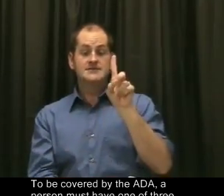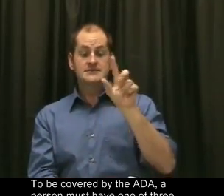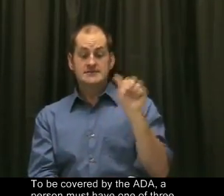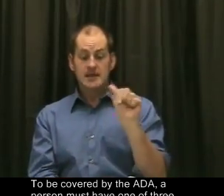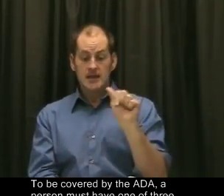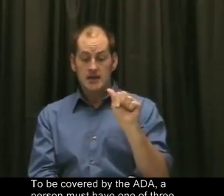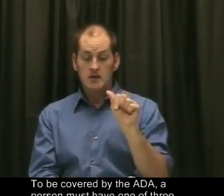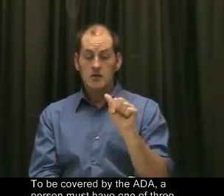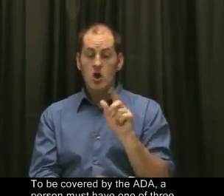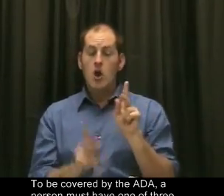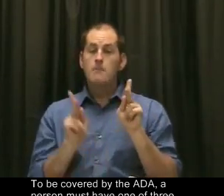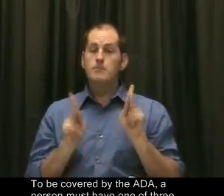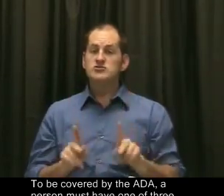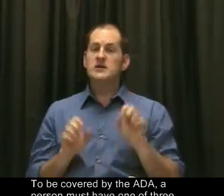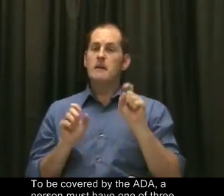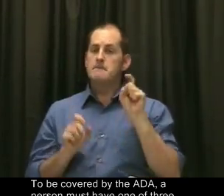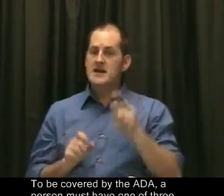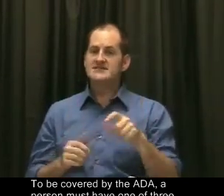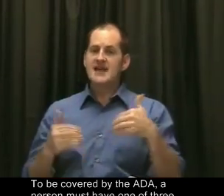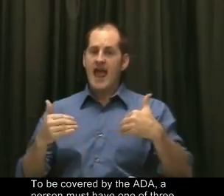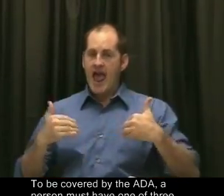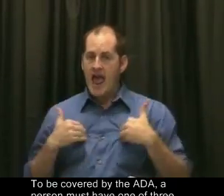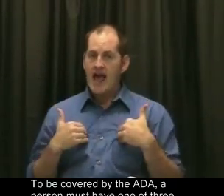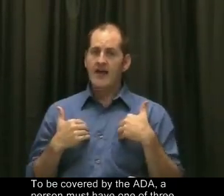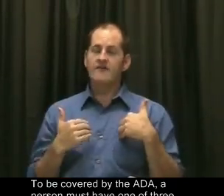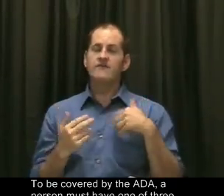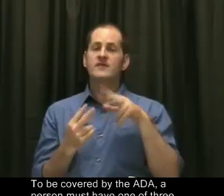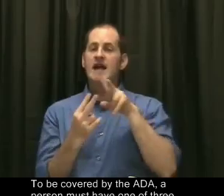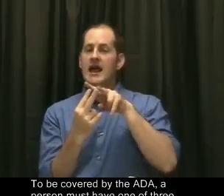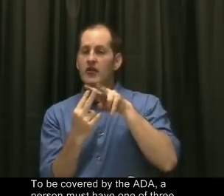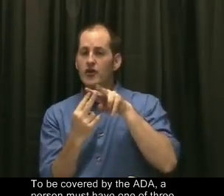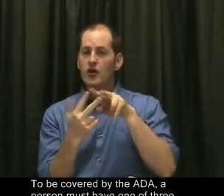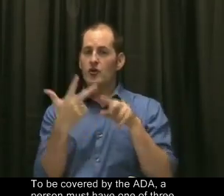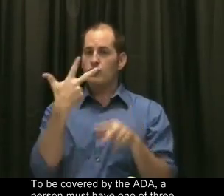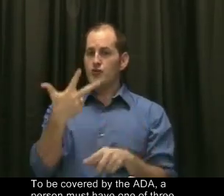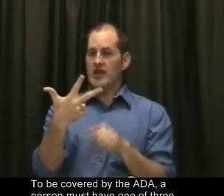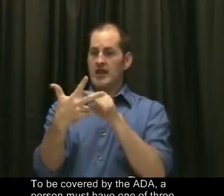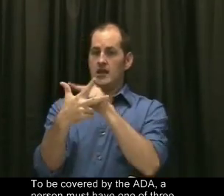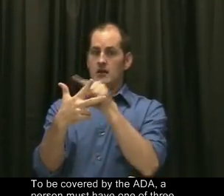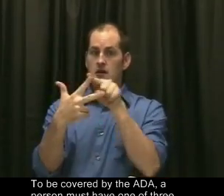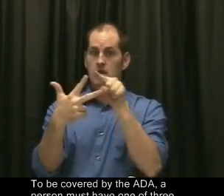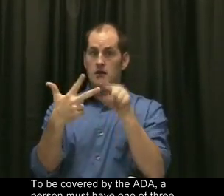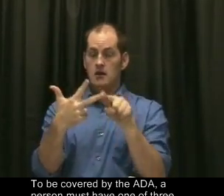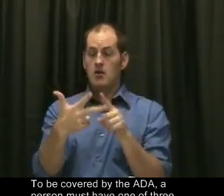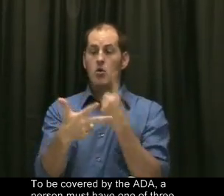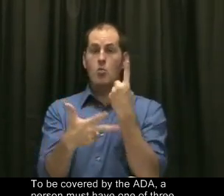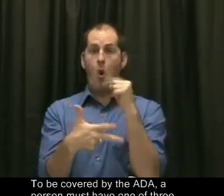To be covered by the ADA, a person must have one of 3 requirements: